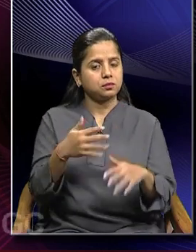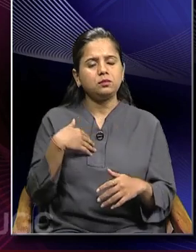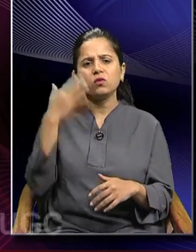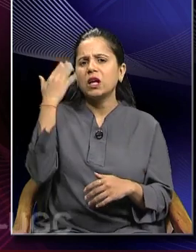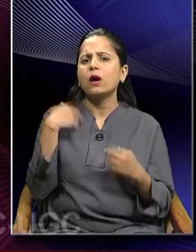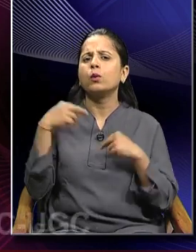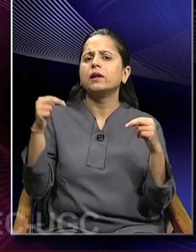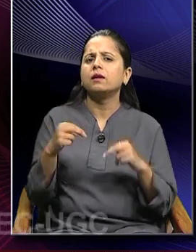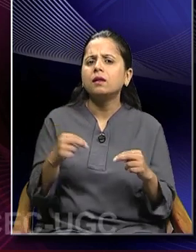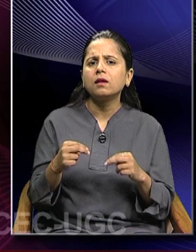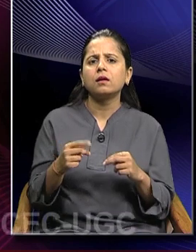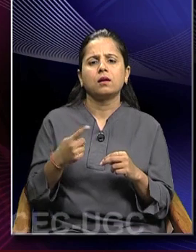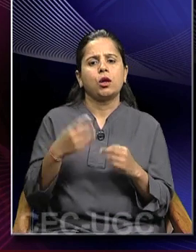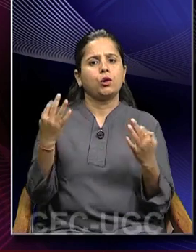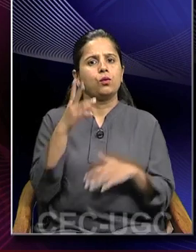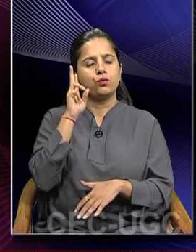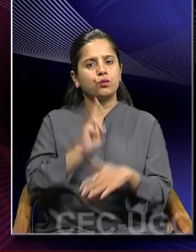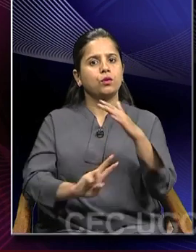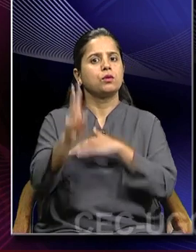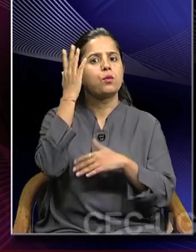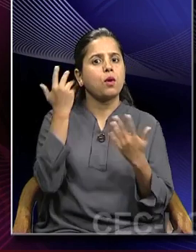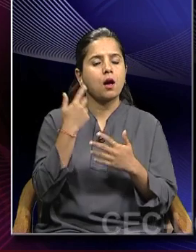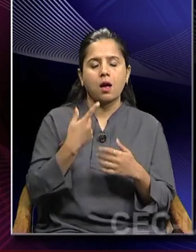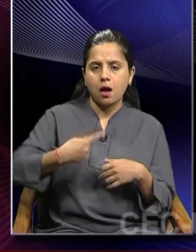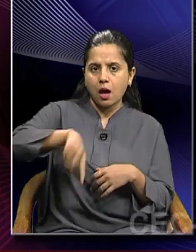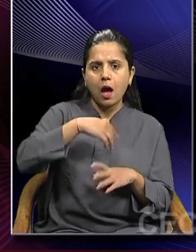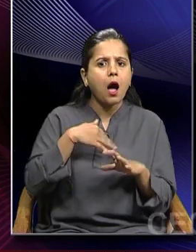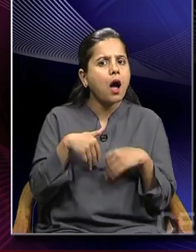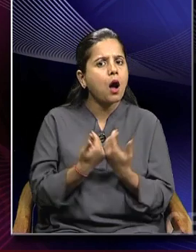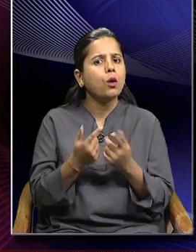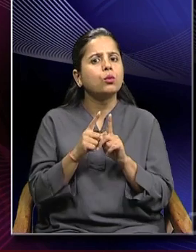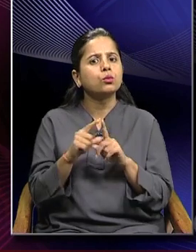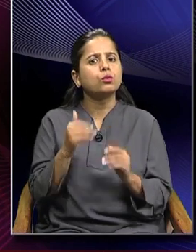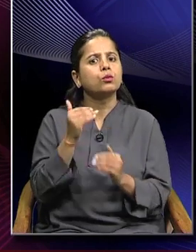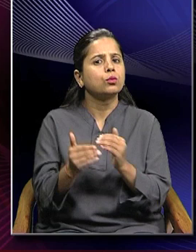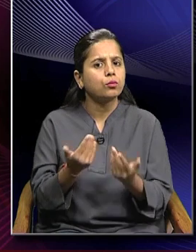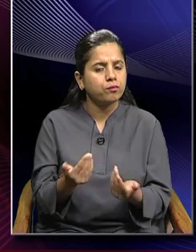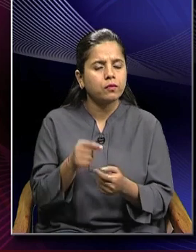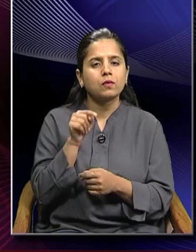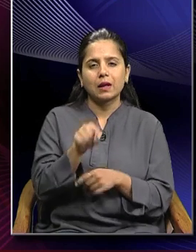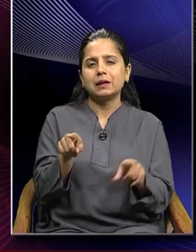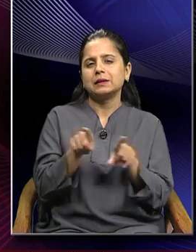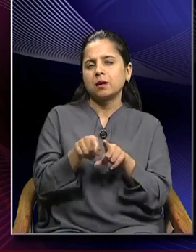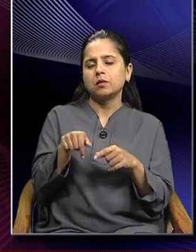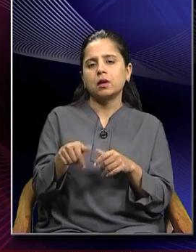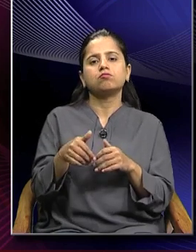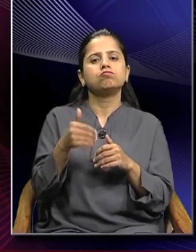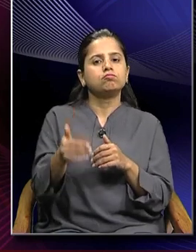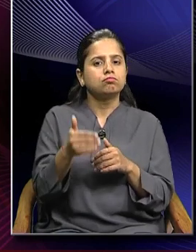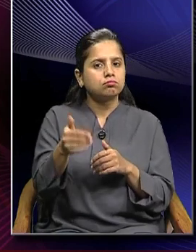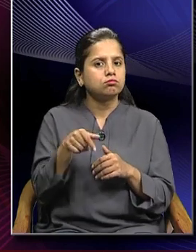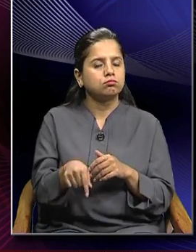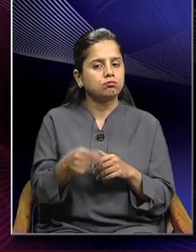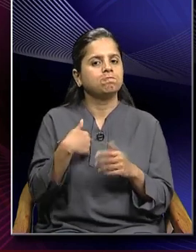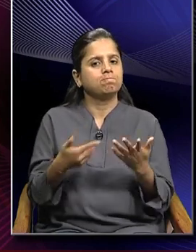need this new vision, and how we are going to do that is something which is going to be our point